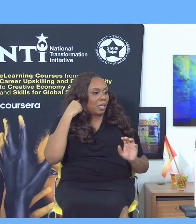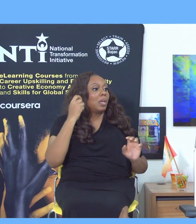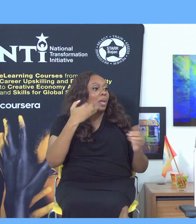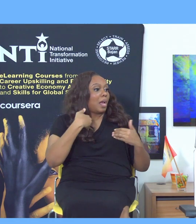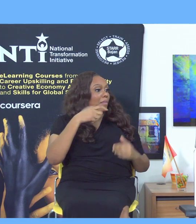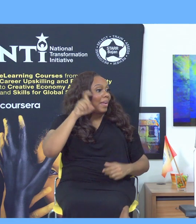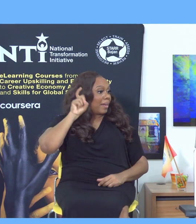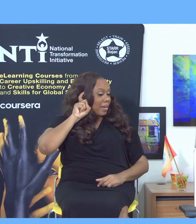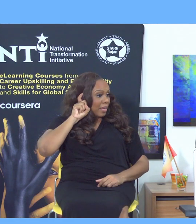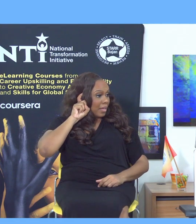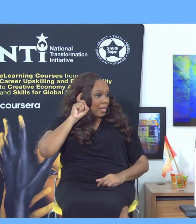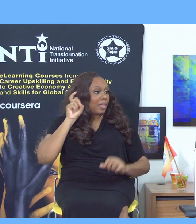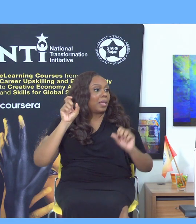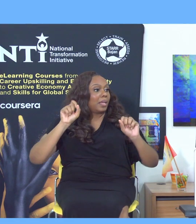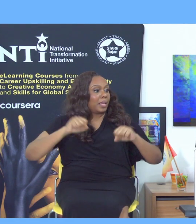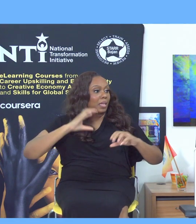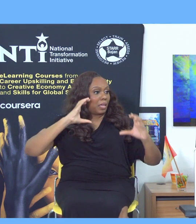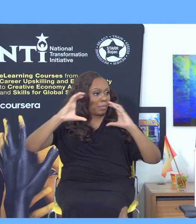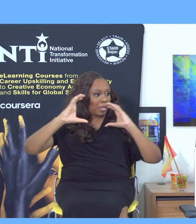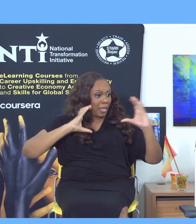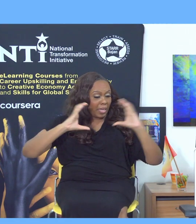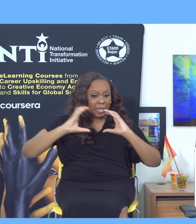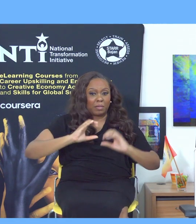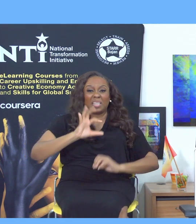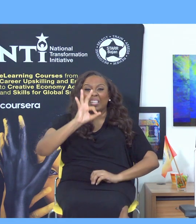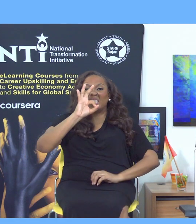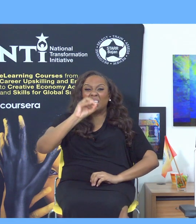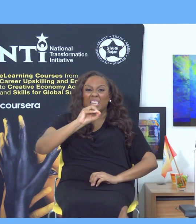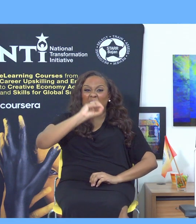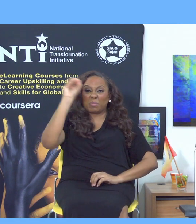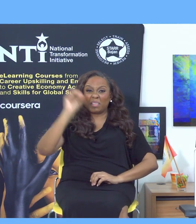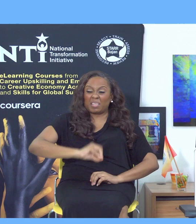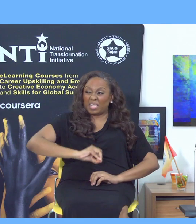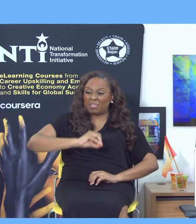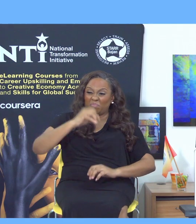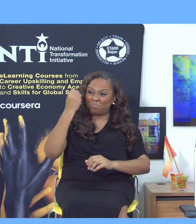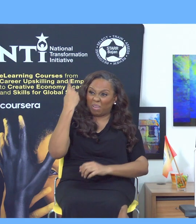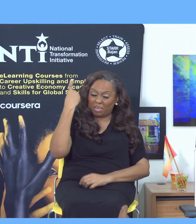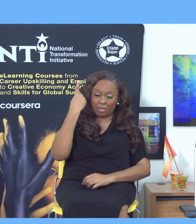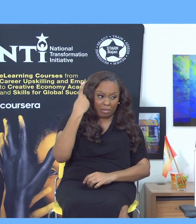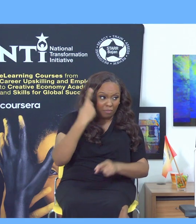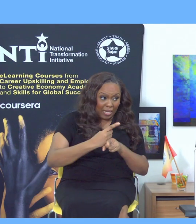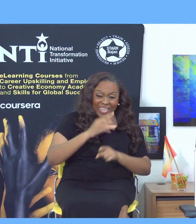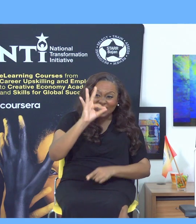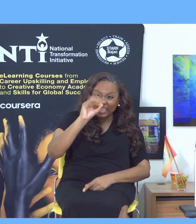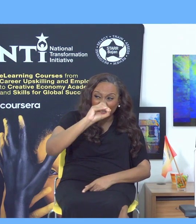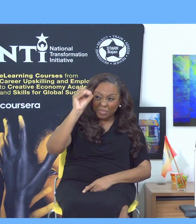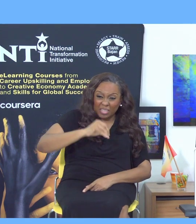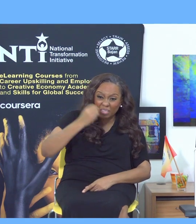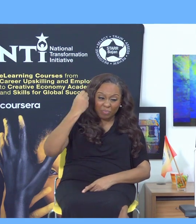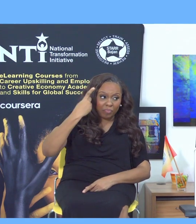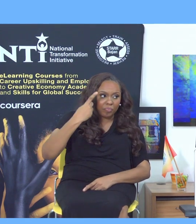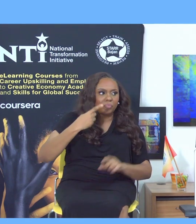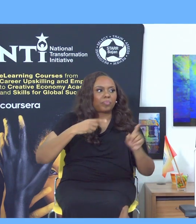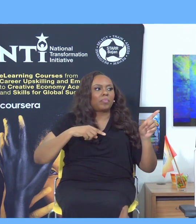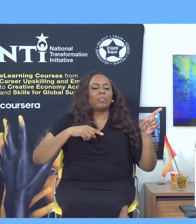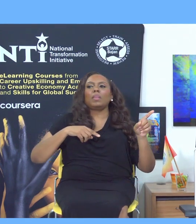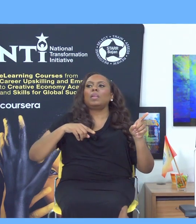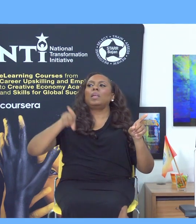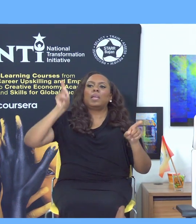aid and could communicate to 90% accuracy. Yeah. Yes, the hearing aid has helped us so much.